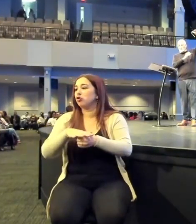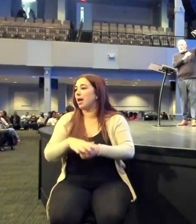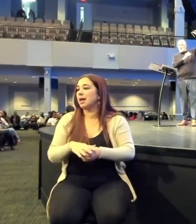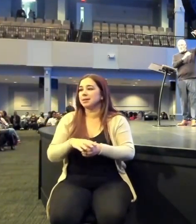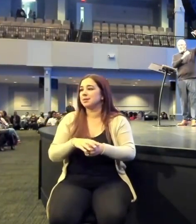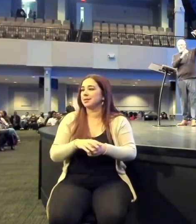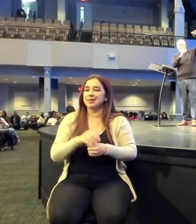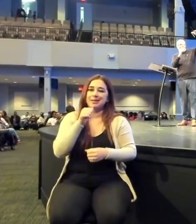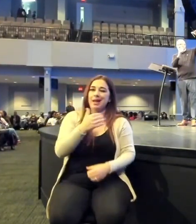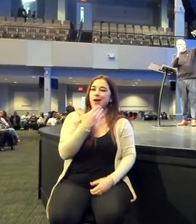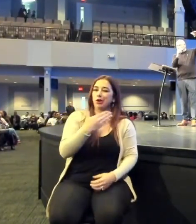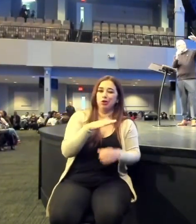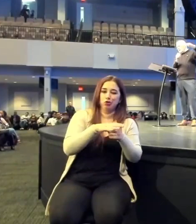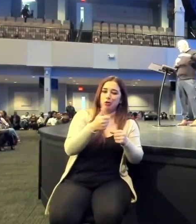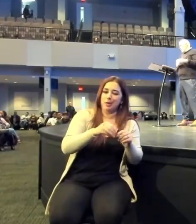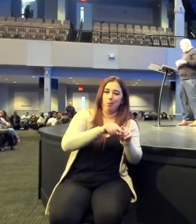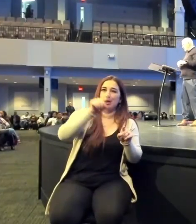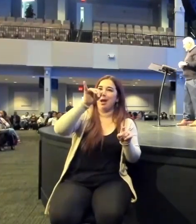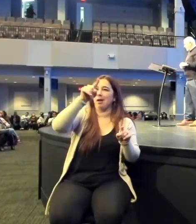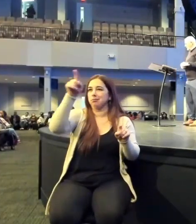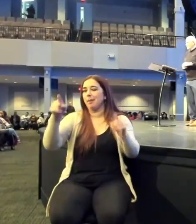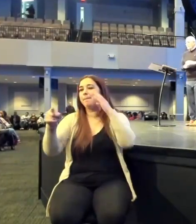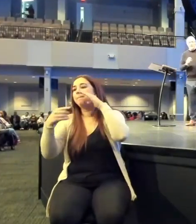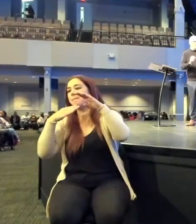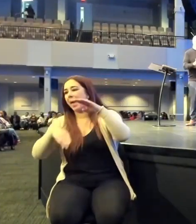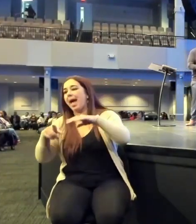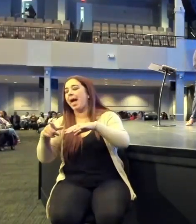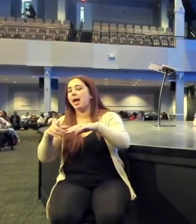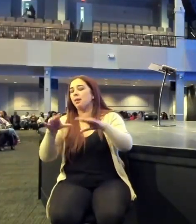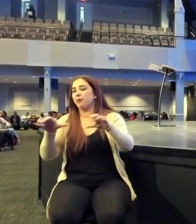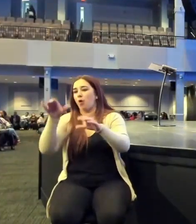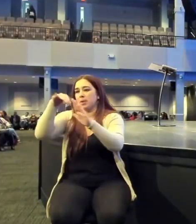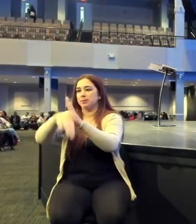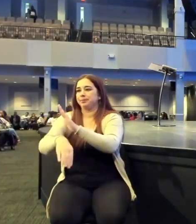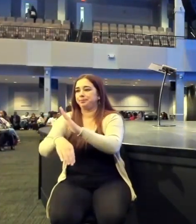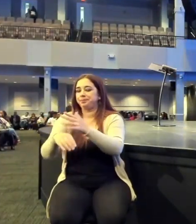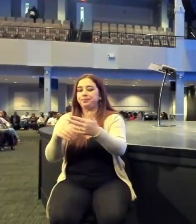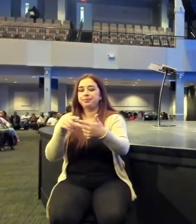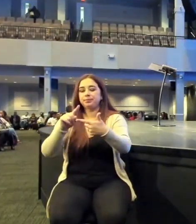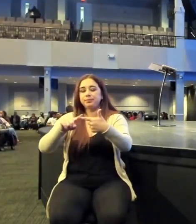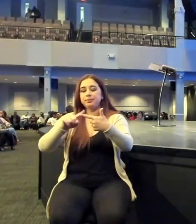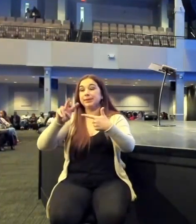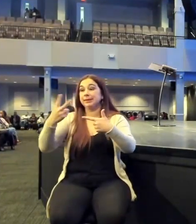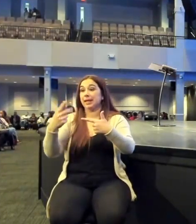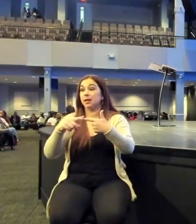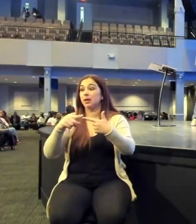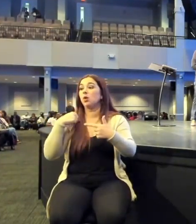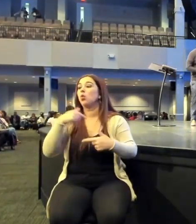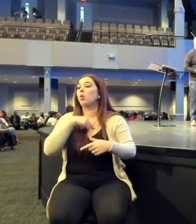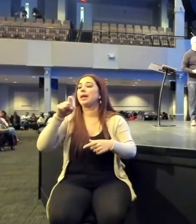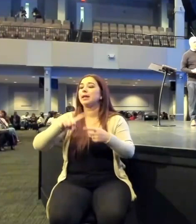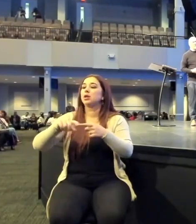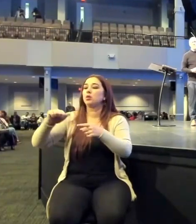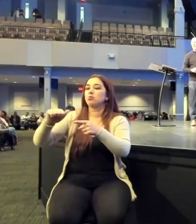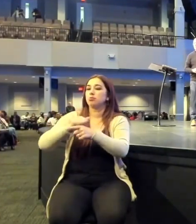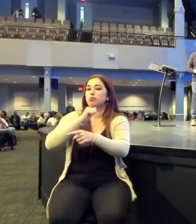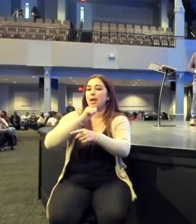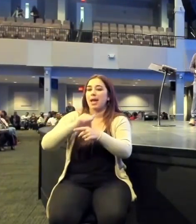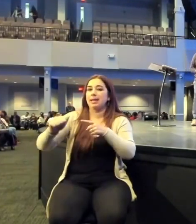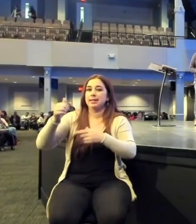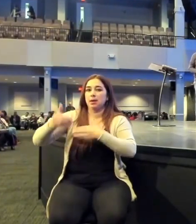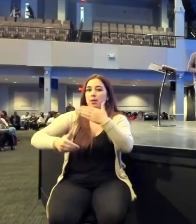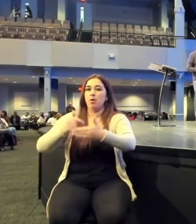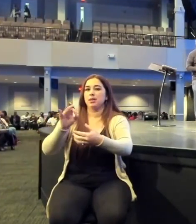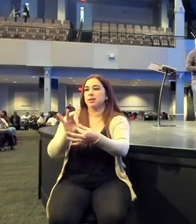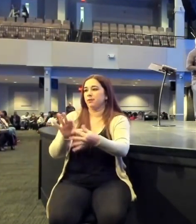good stress to bad stress in your life. Here's the second lesson for us today. You and I need to practice the process